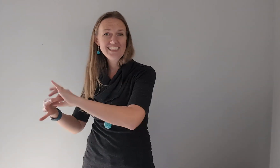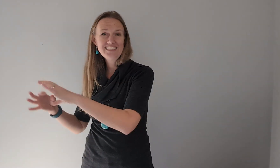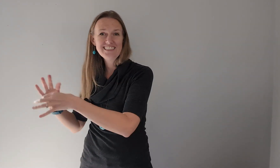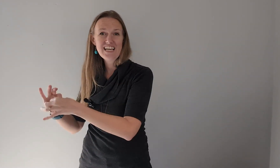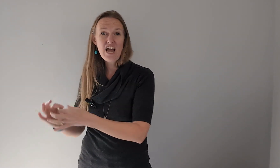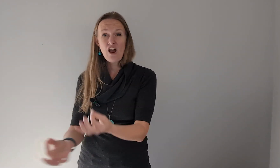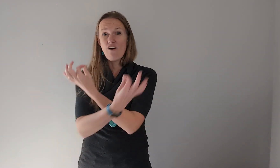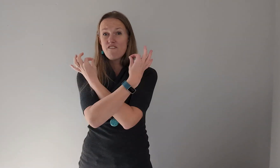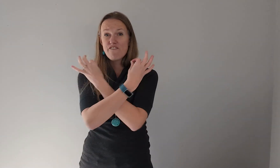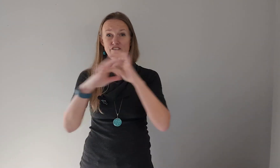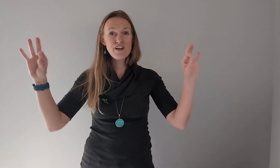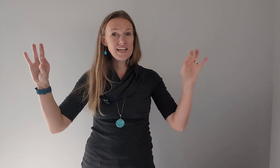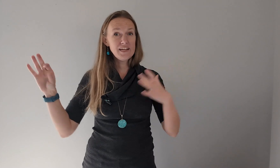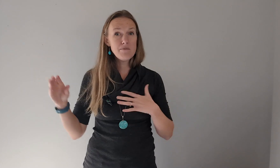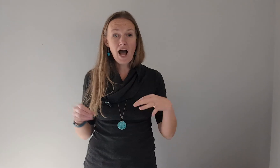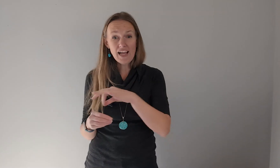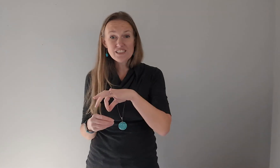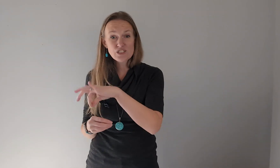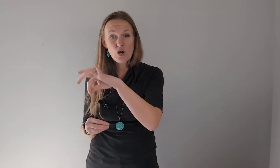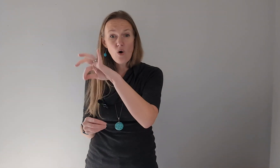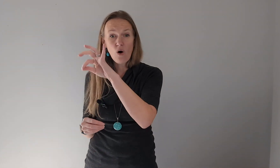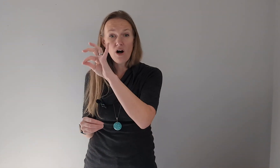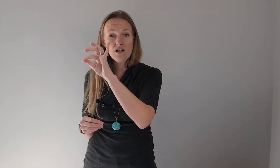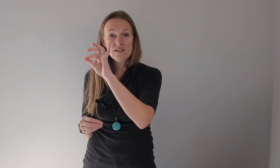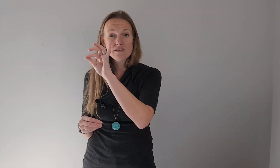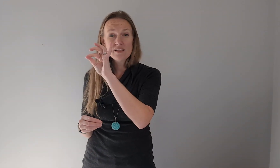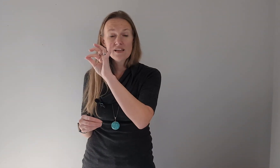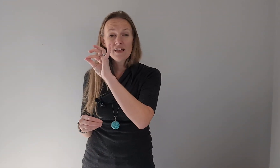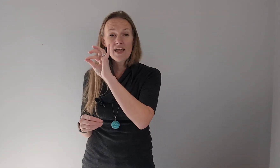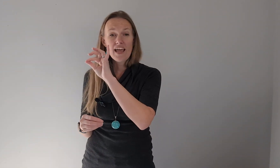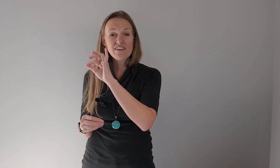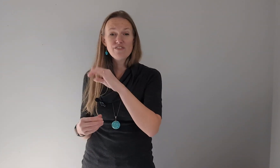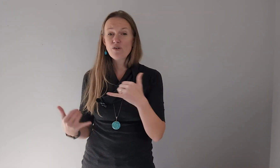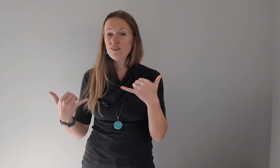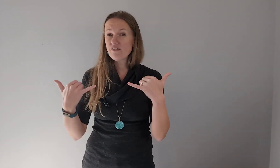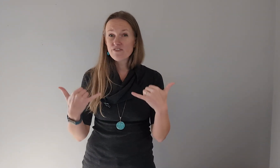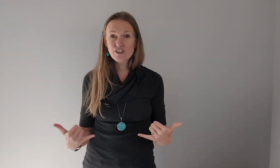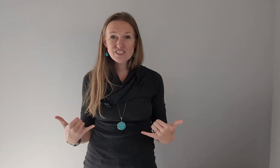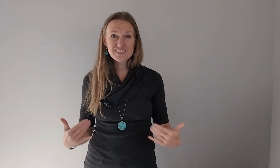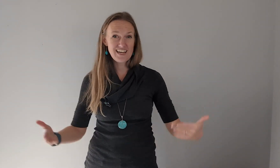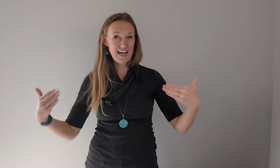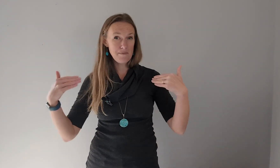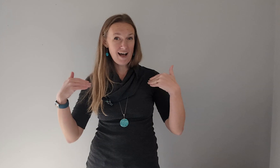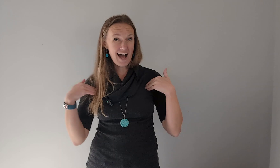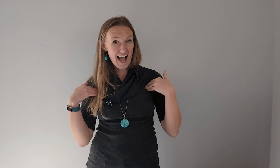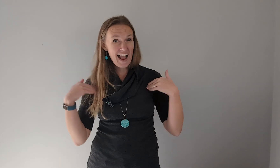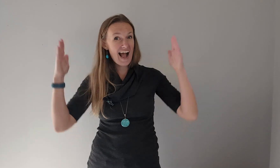chains, freed my soul, and for the first time, I